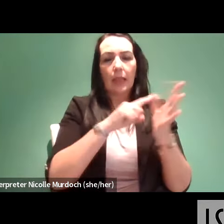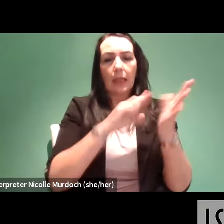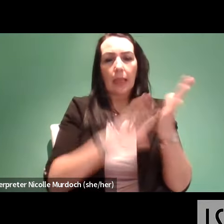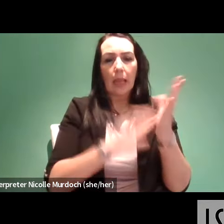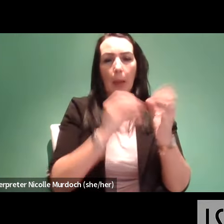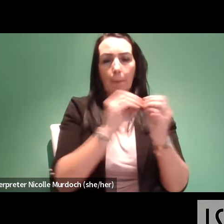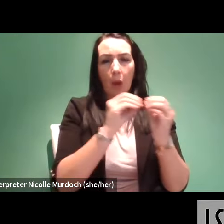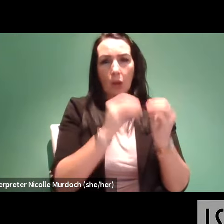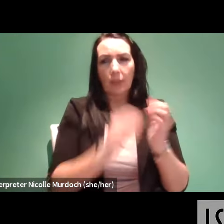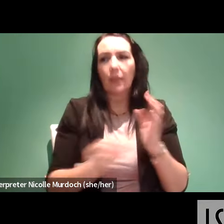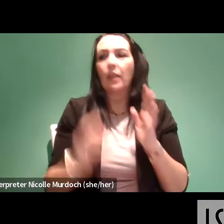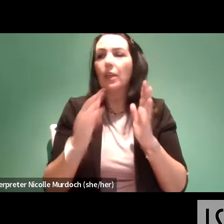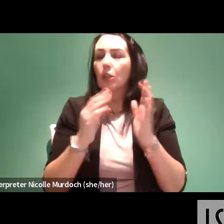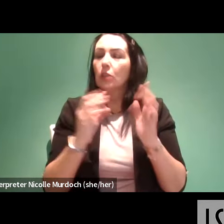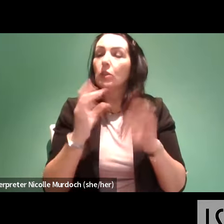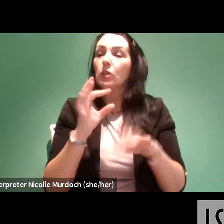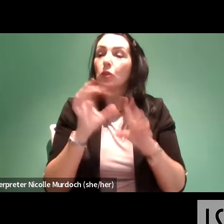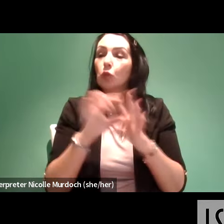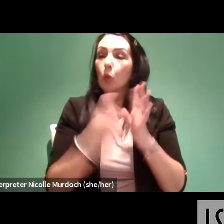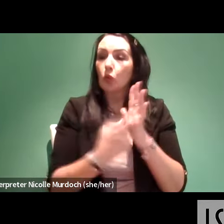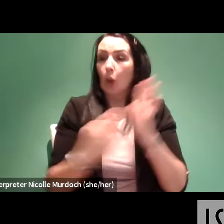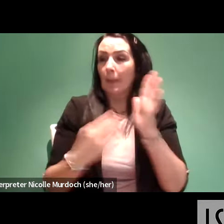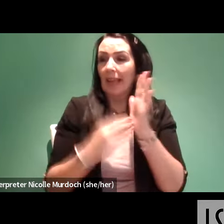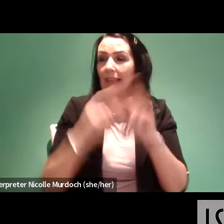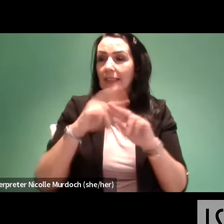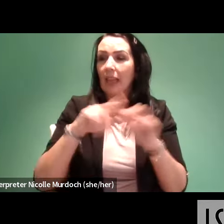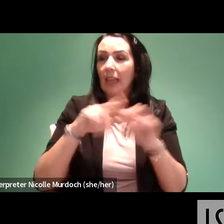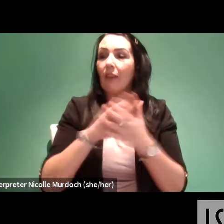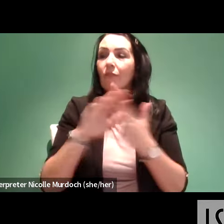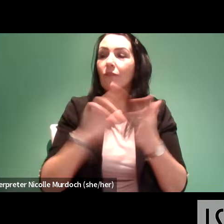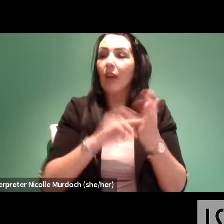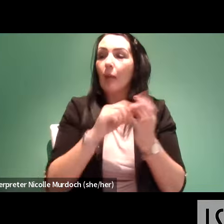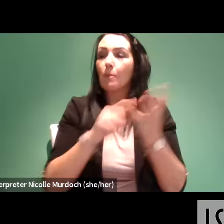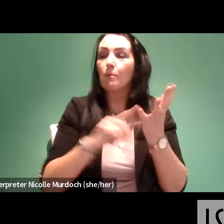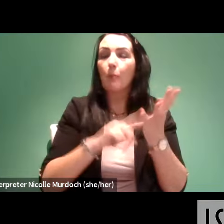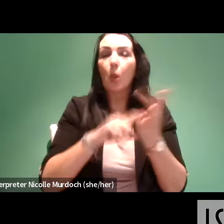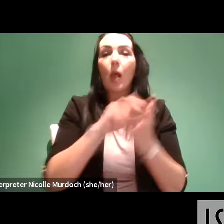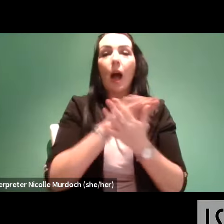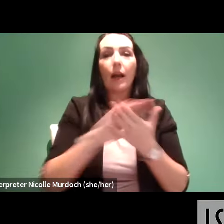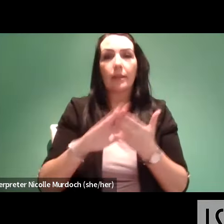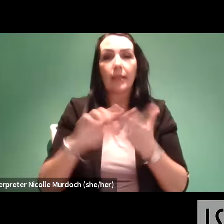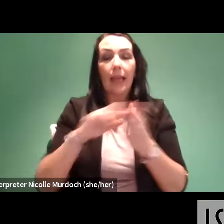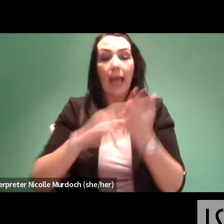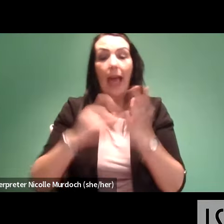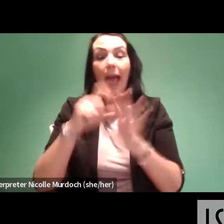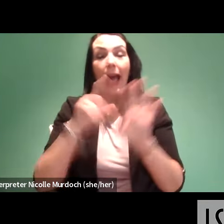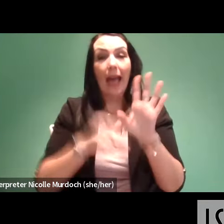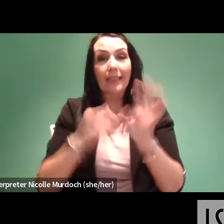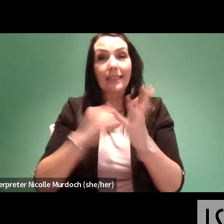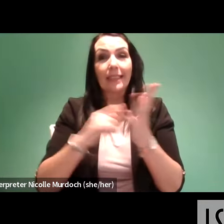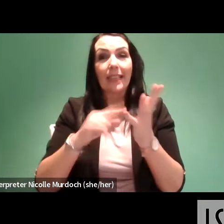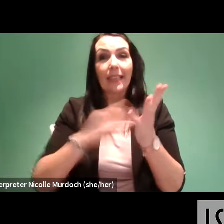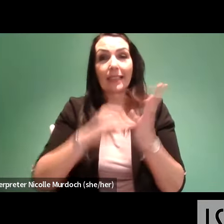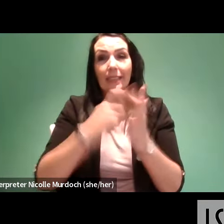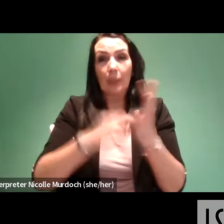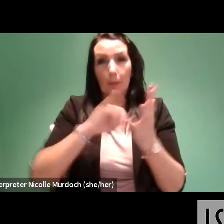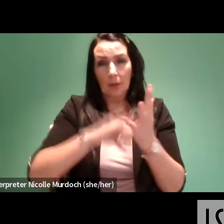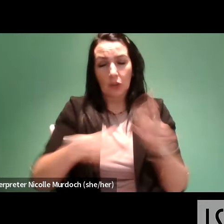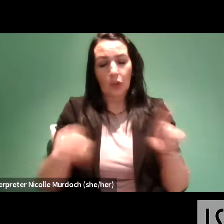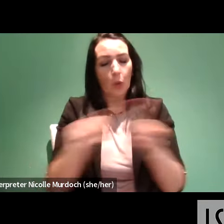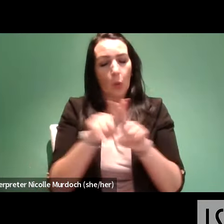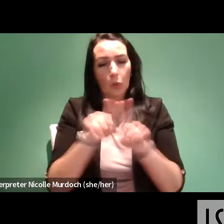Dr. Miatta Fahnbulleh, Ed Miliband, and Dr. Andy Summers. And of course, not only to you in the audience, but an online